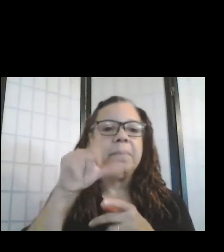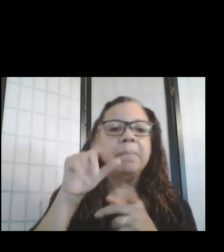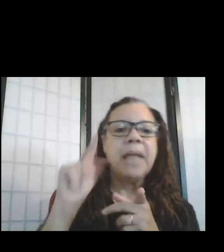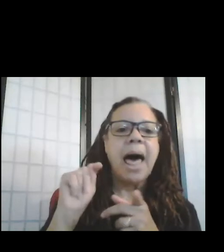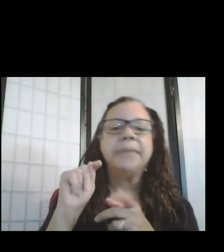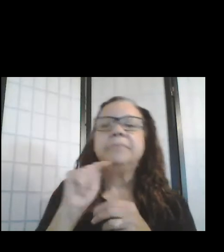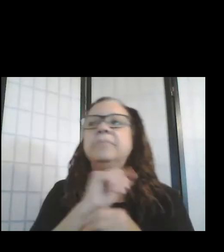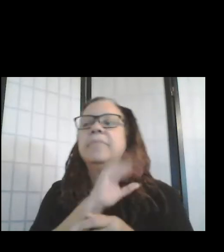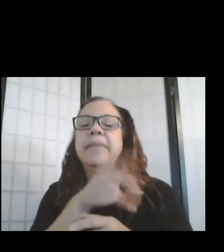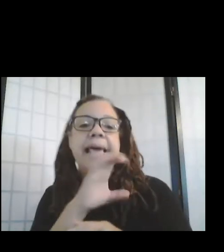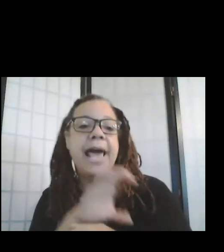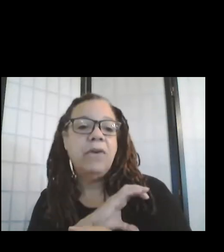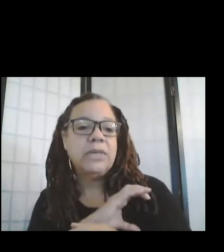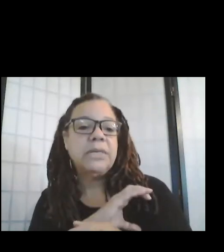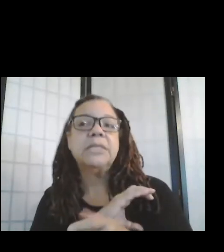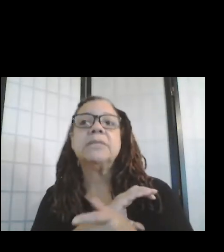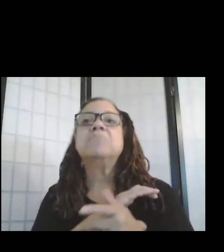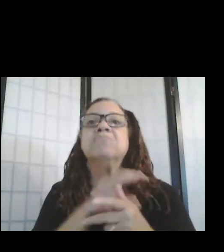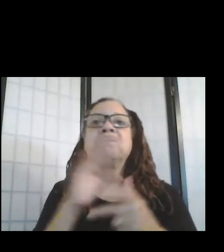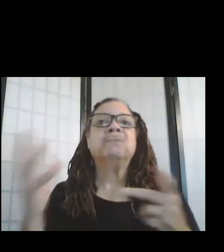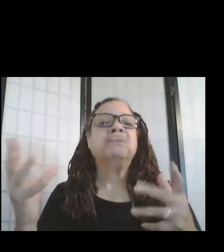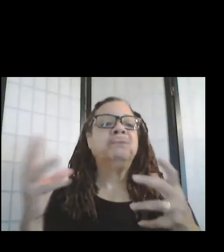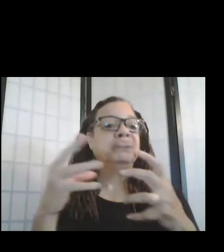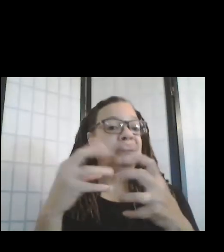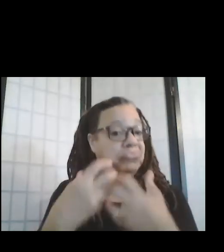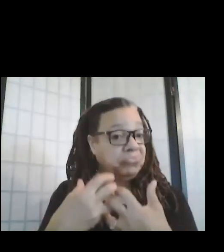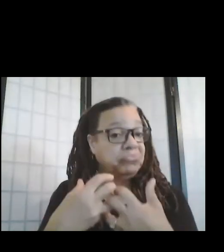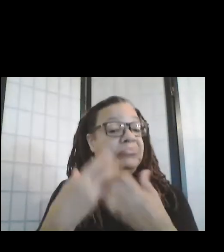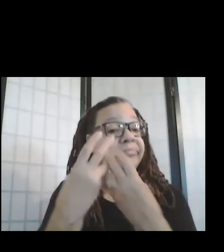characters, etc., fill themselves in as we go.